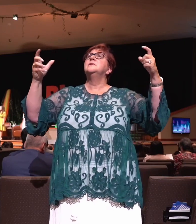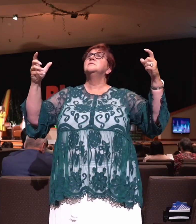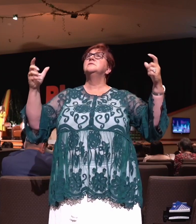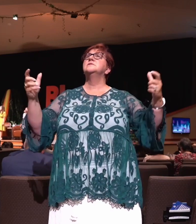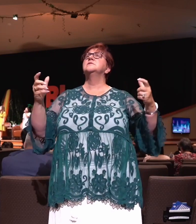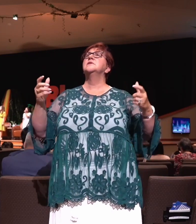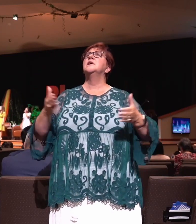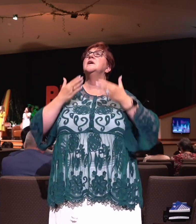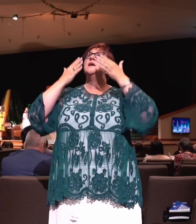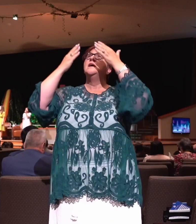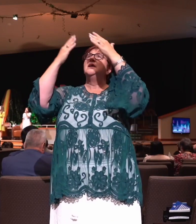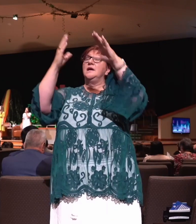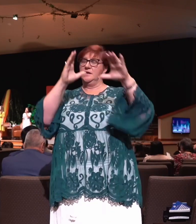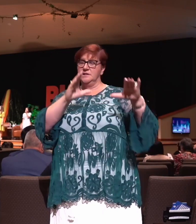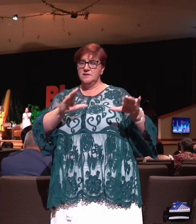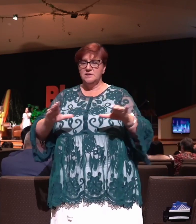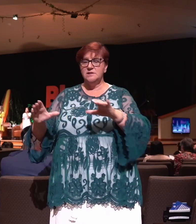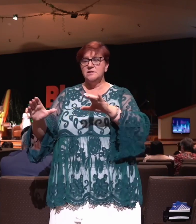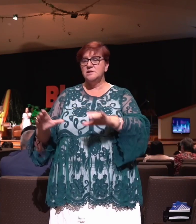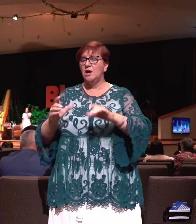done, what he's